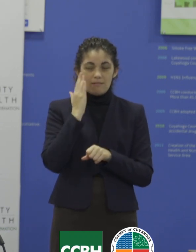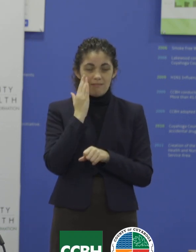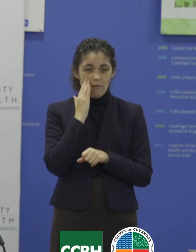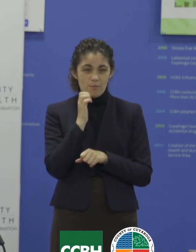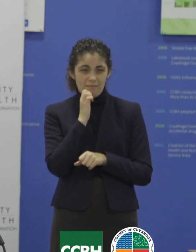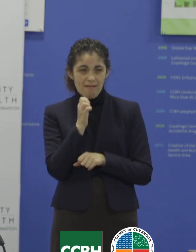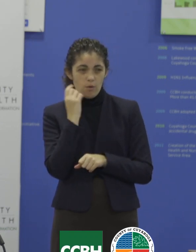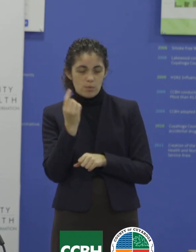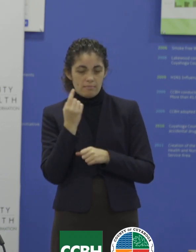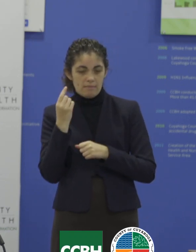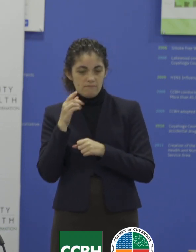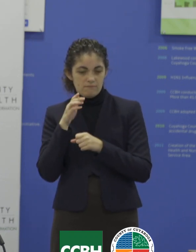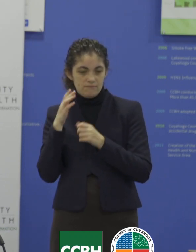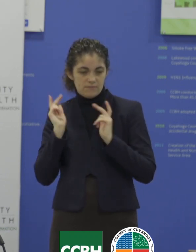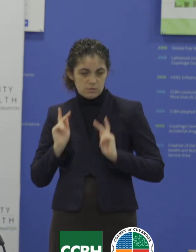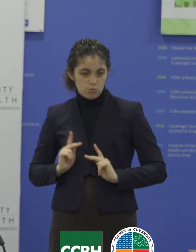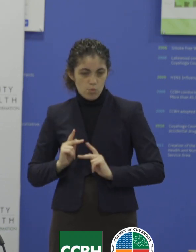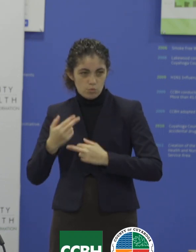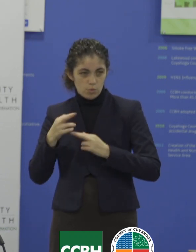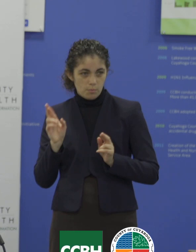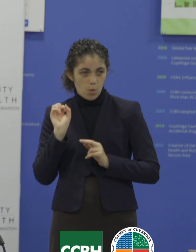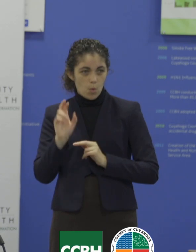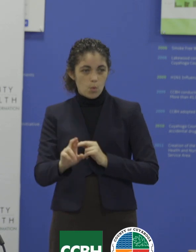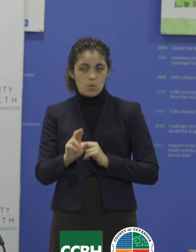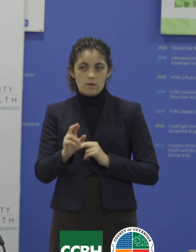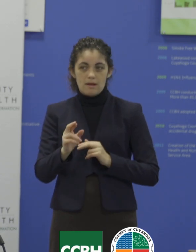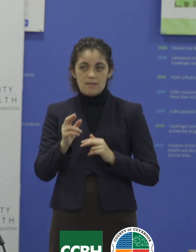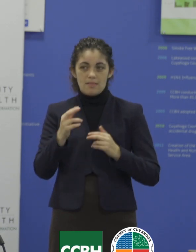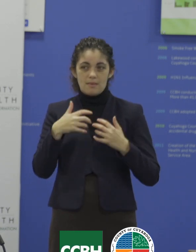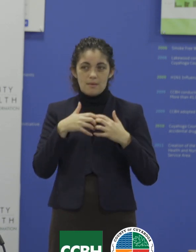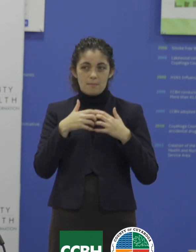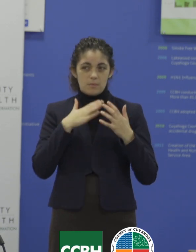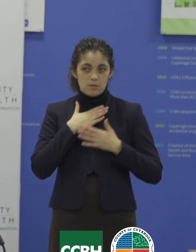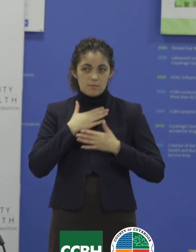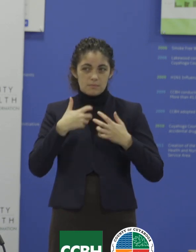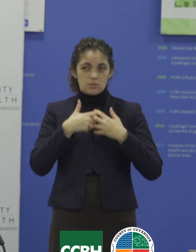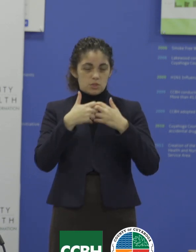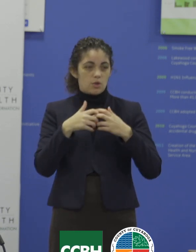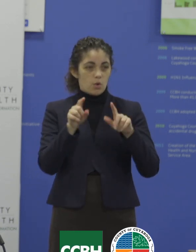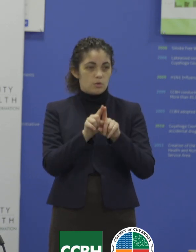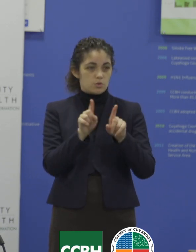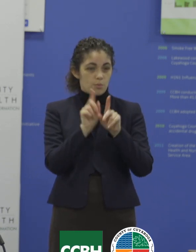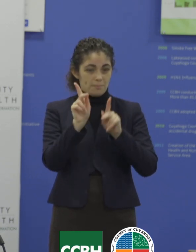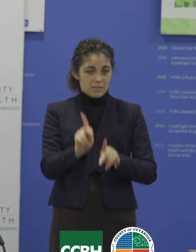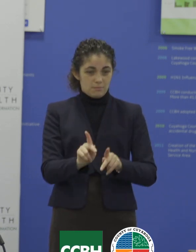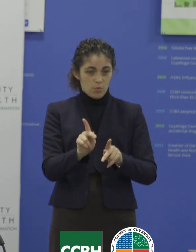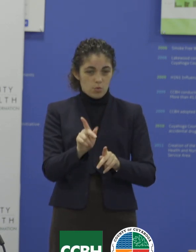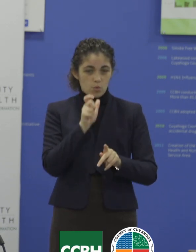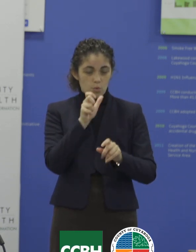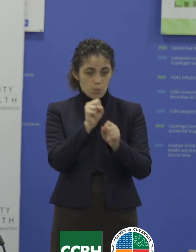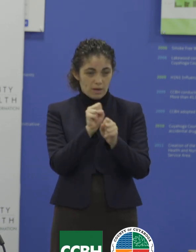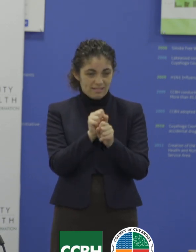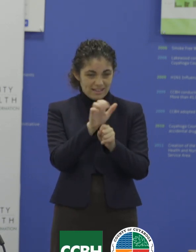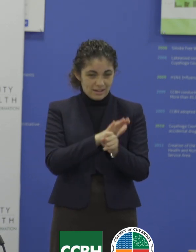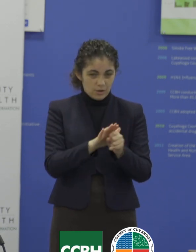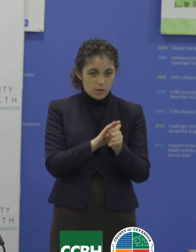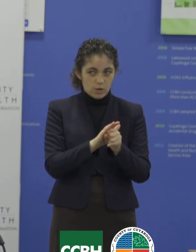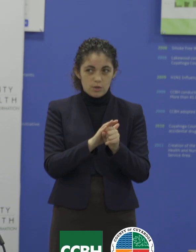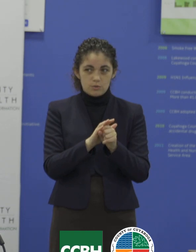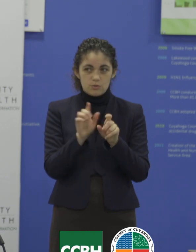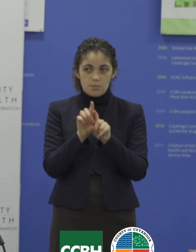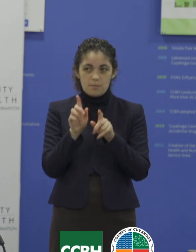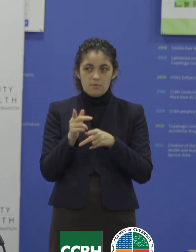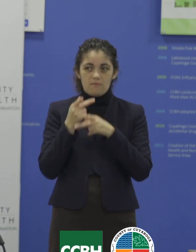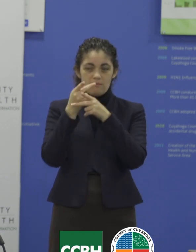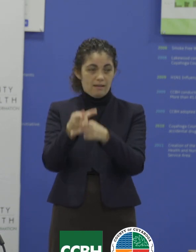just the physical rooms, the physical beds, the physical ventilators, but it's the people who work inside those physical spaces who can provide care